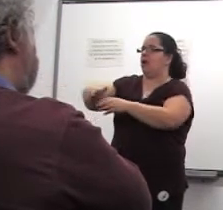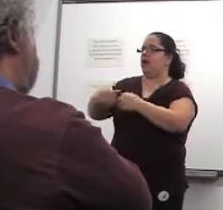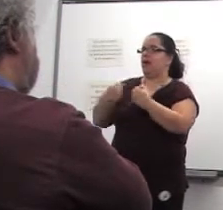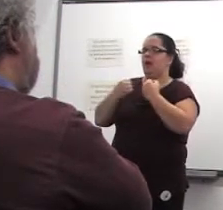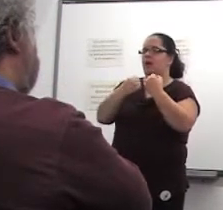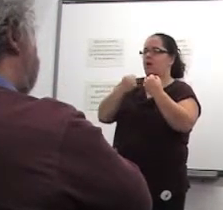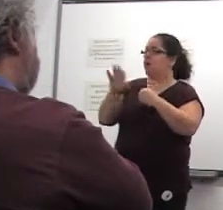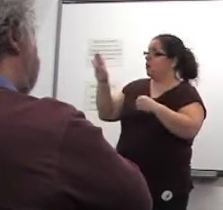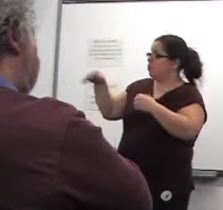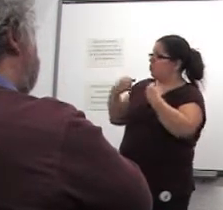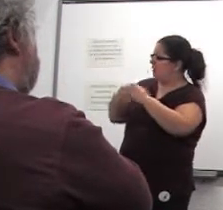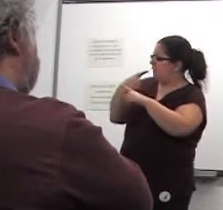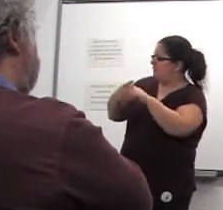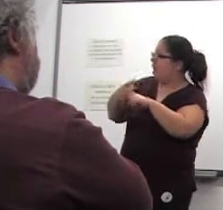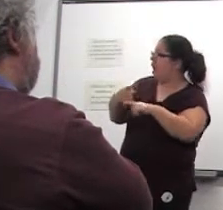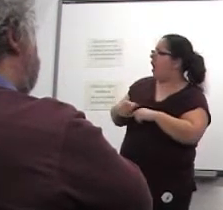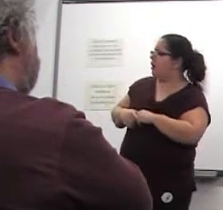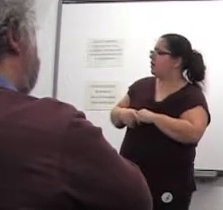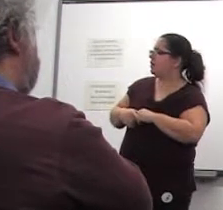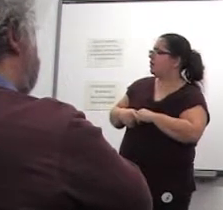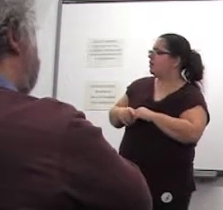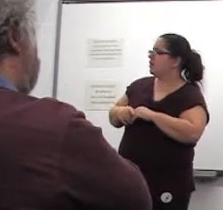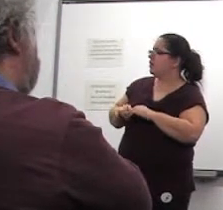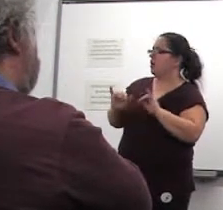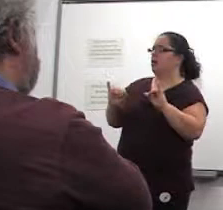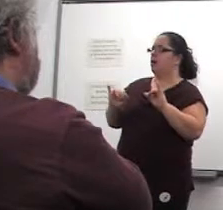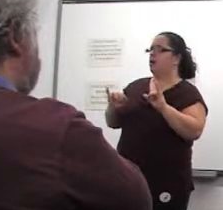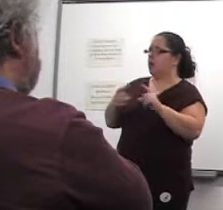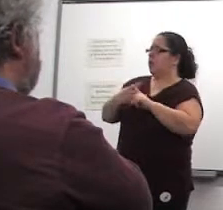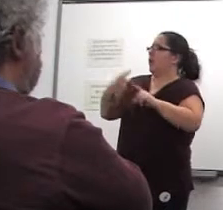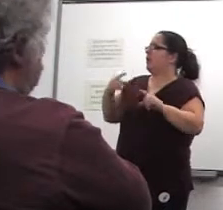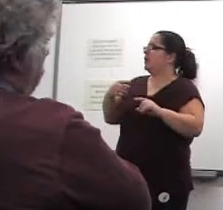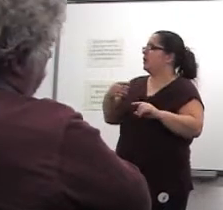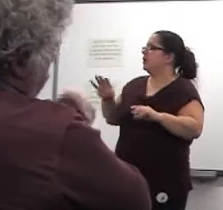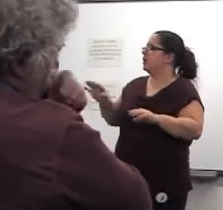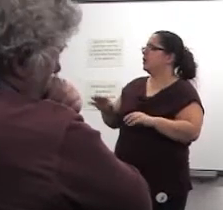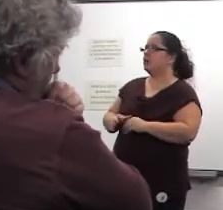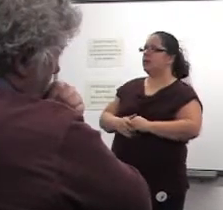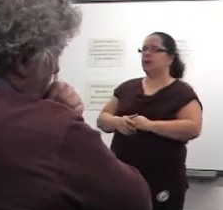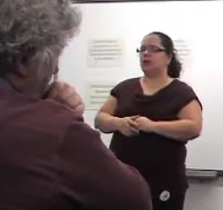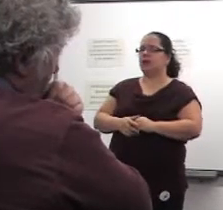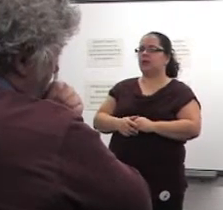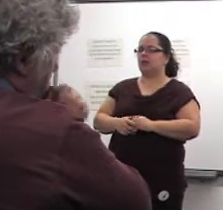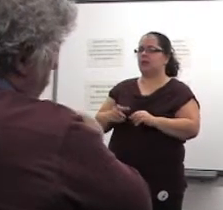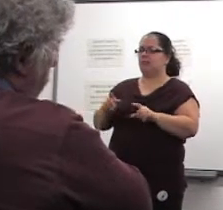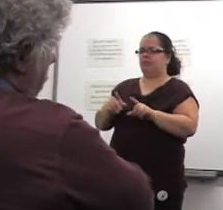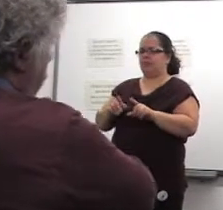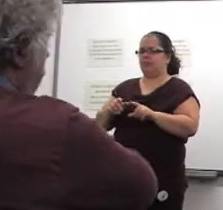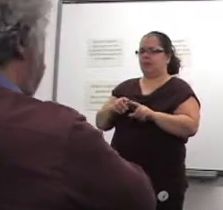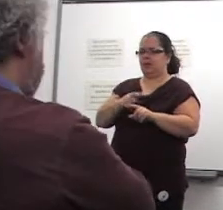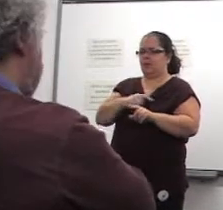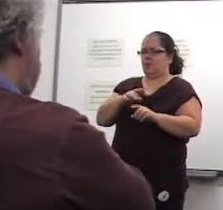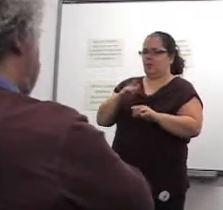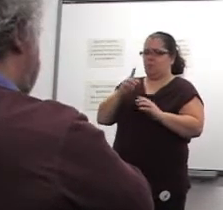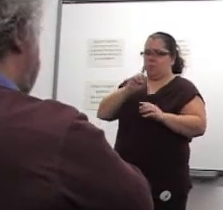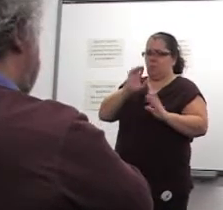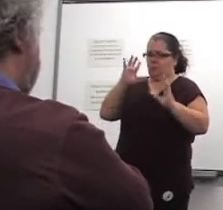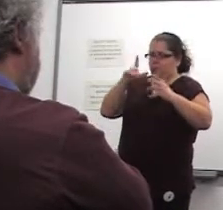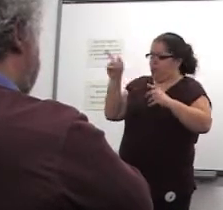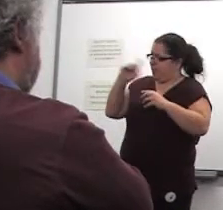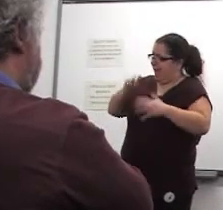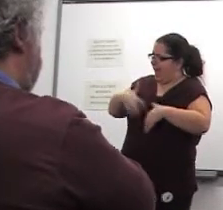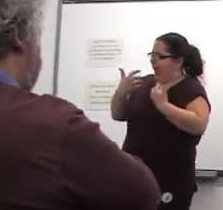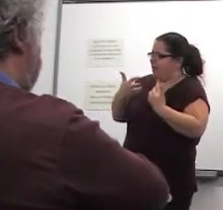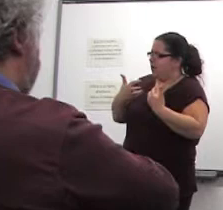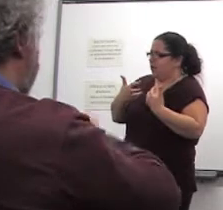"You drive fast," she said suddenly, quickly, as if she were worried he would be angry, as